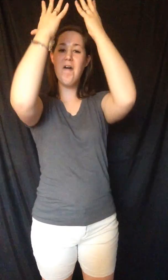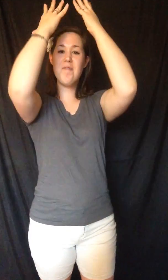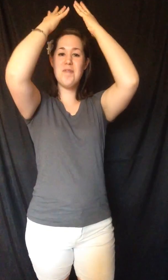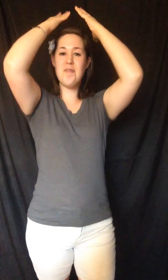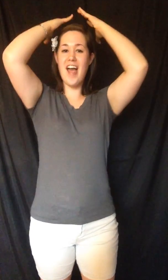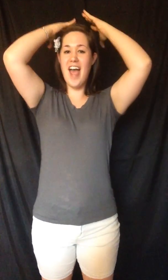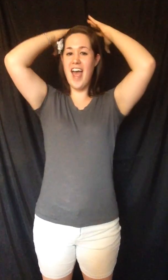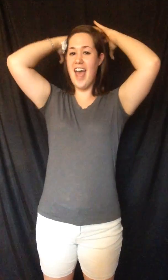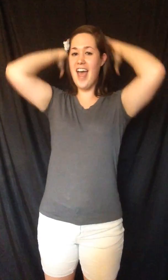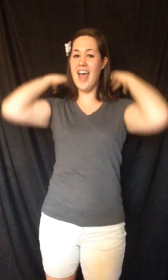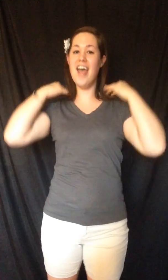away.